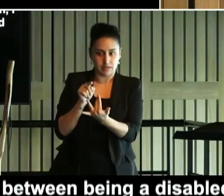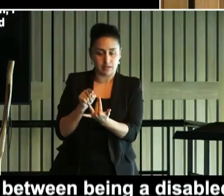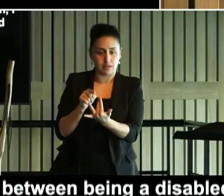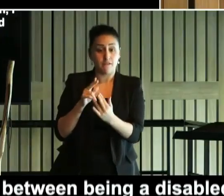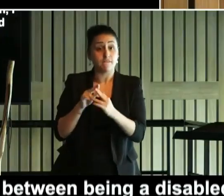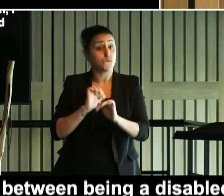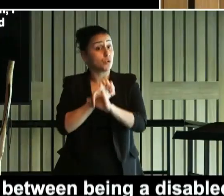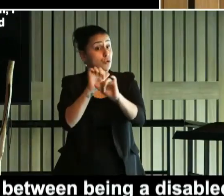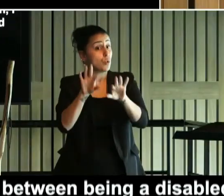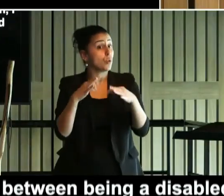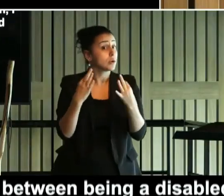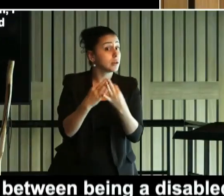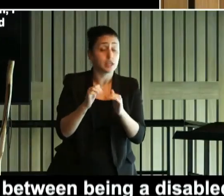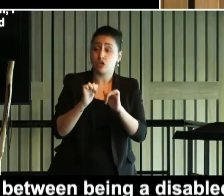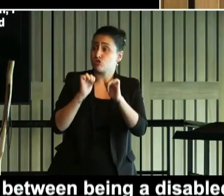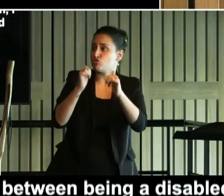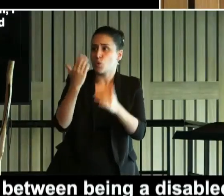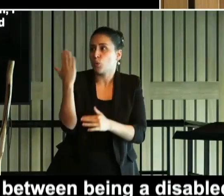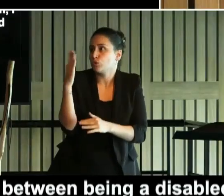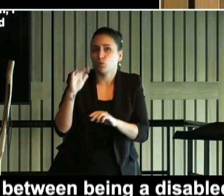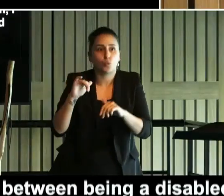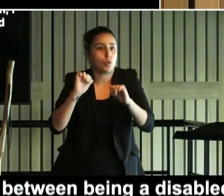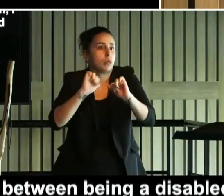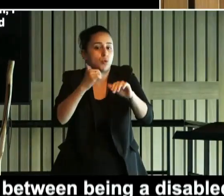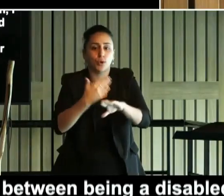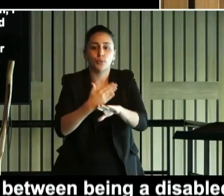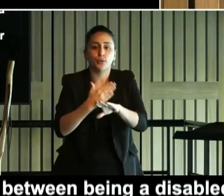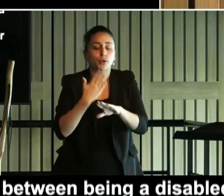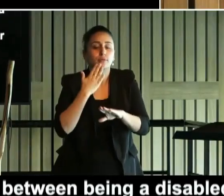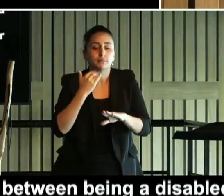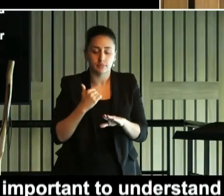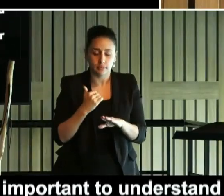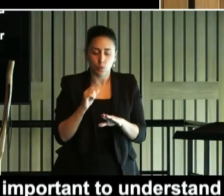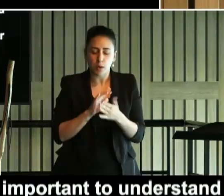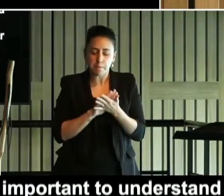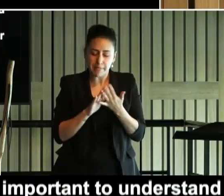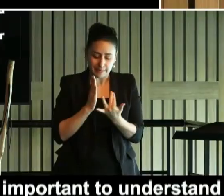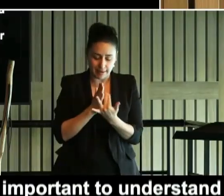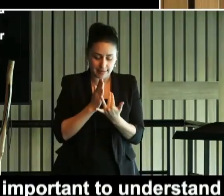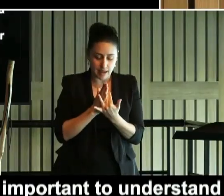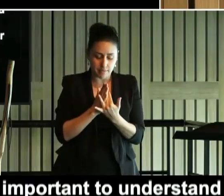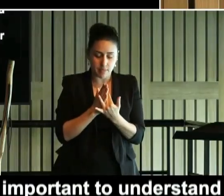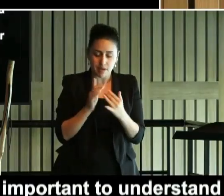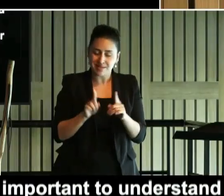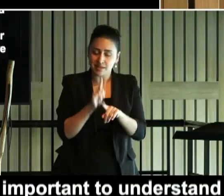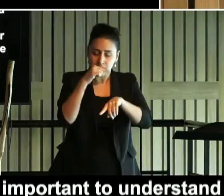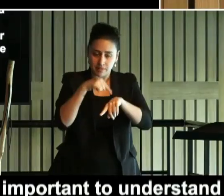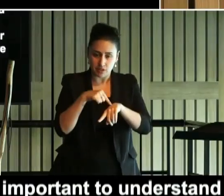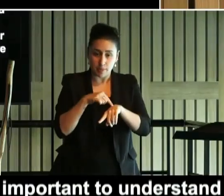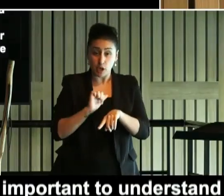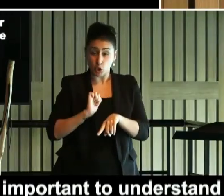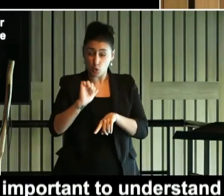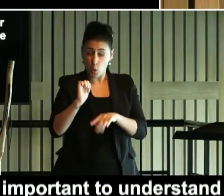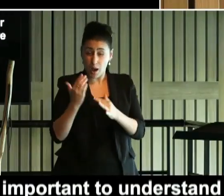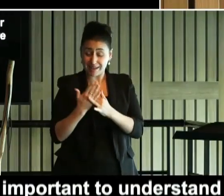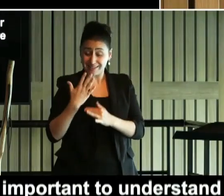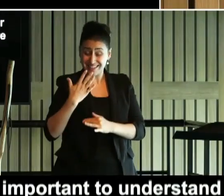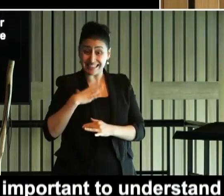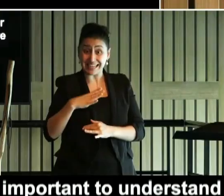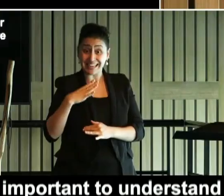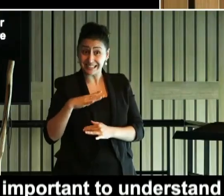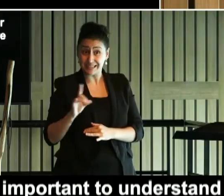your organisation and institution or whoever you're working for, but also think about as a leader what your access needs are and really